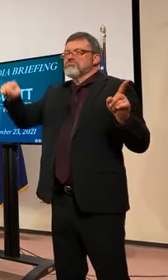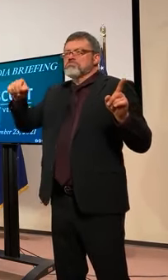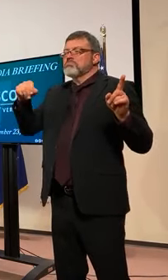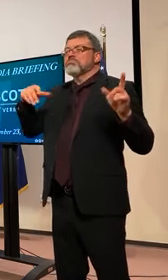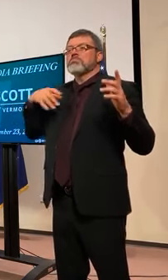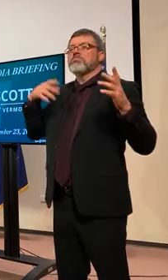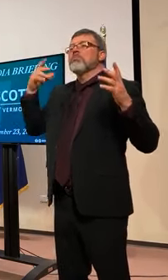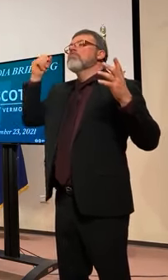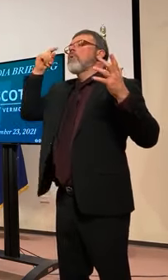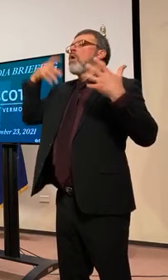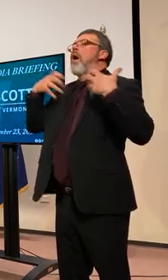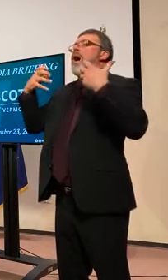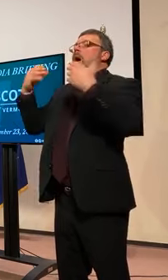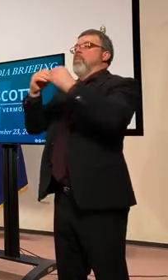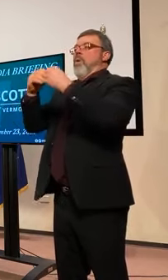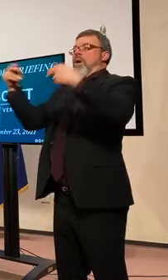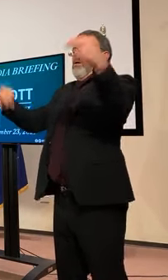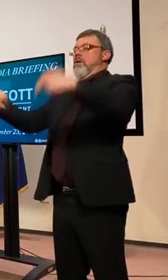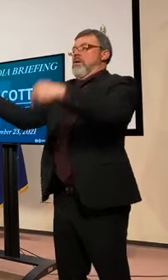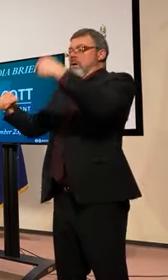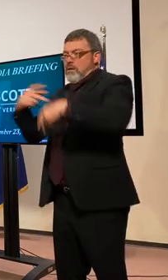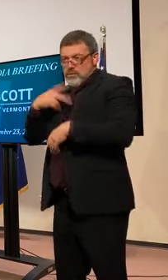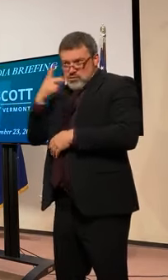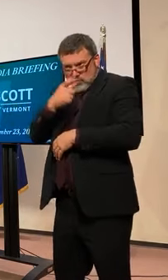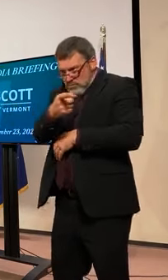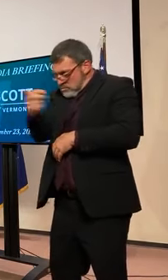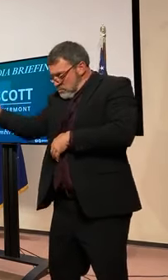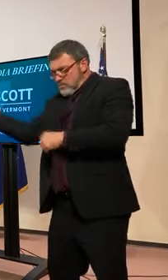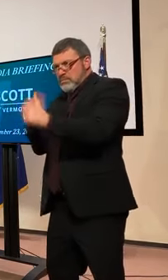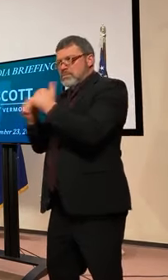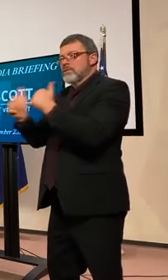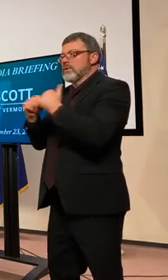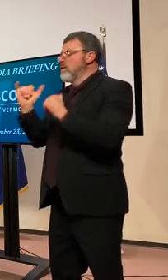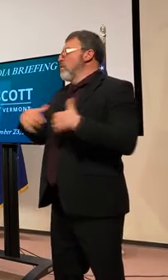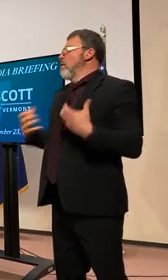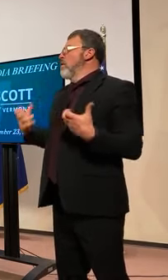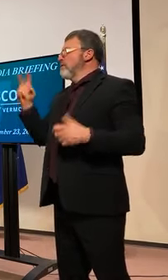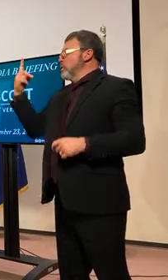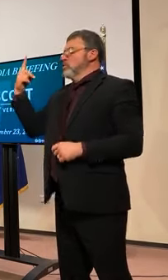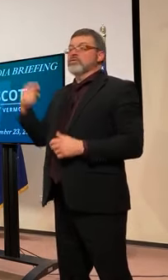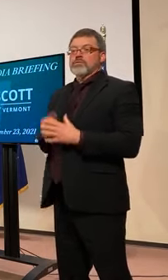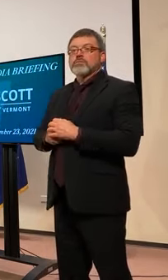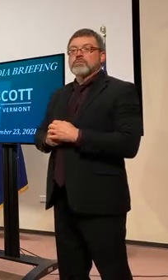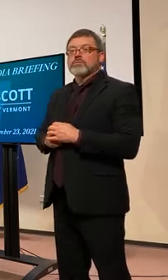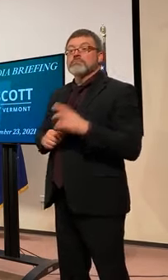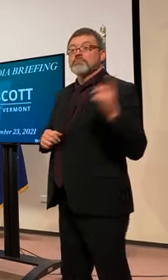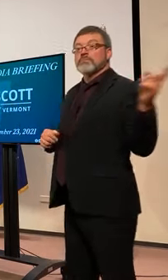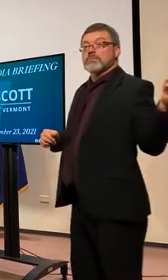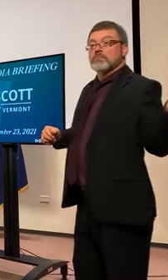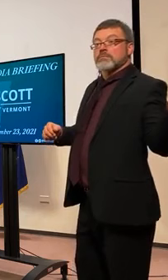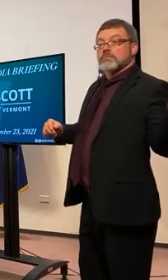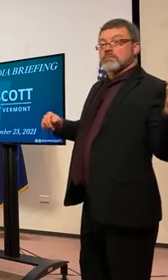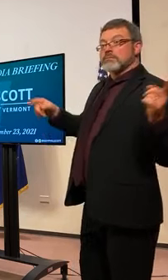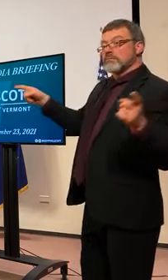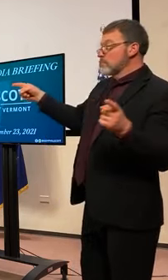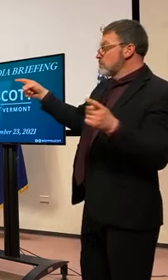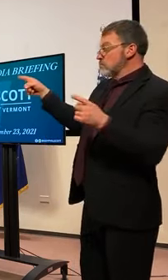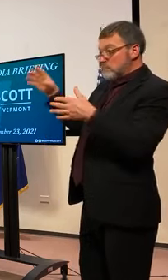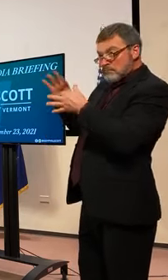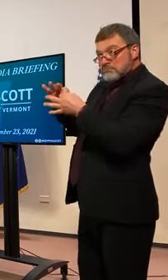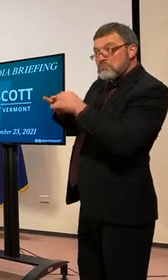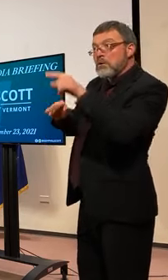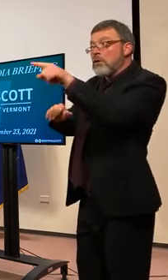we'll see what happens. Are you helping to recruit or talking to anybody in the church? I have not at this point, no.